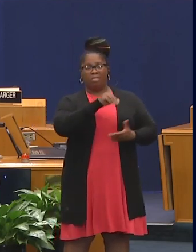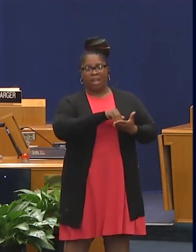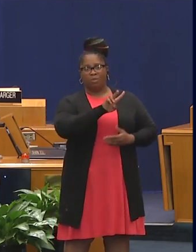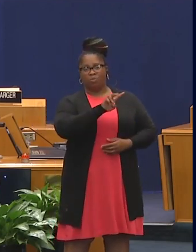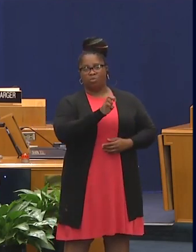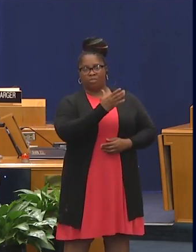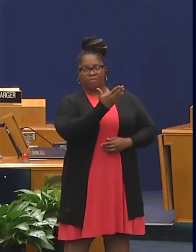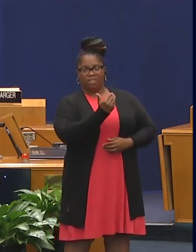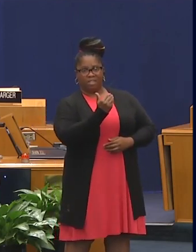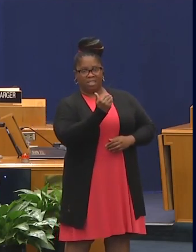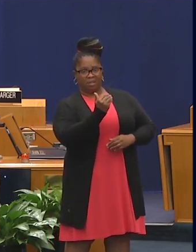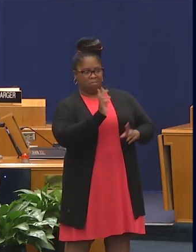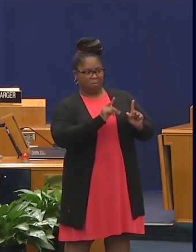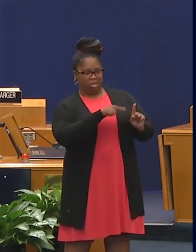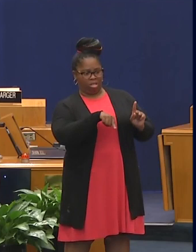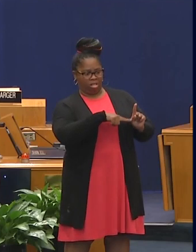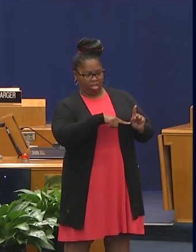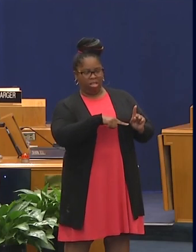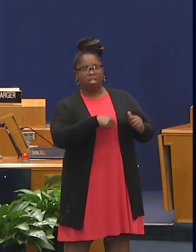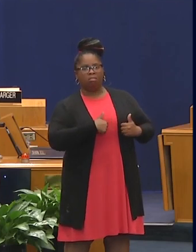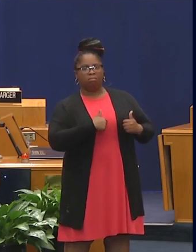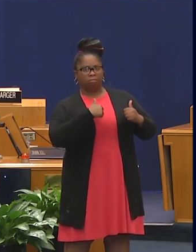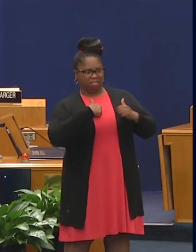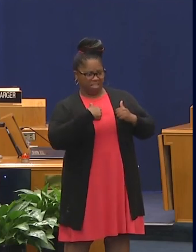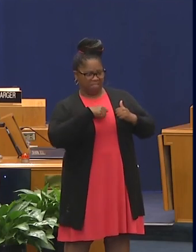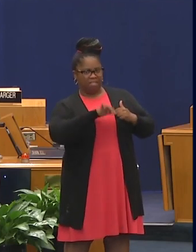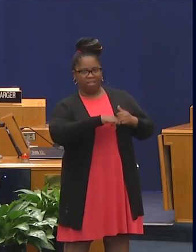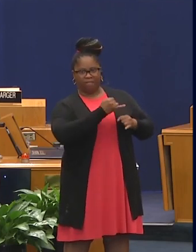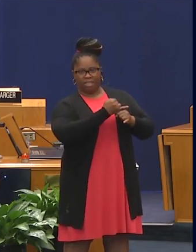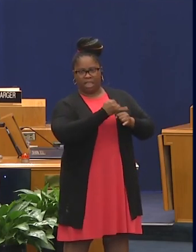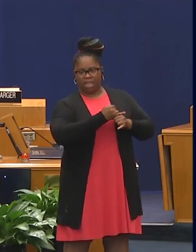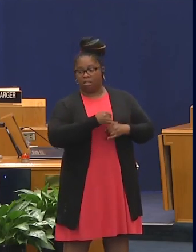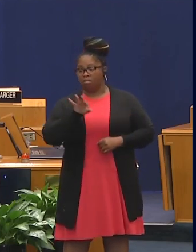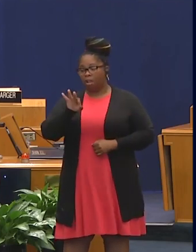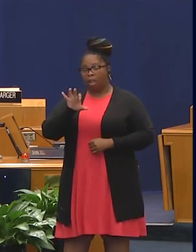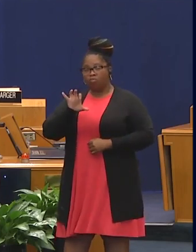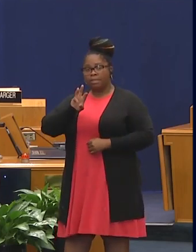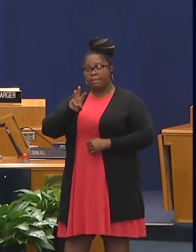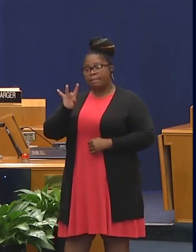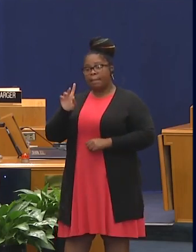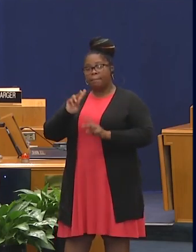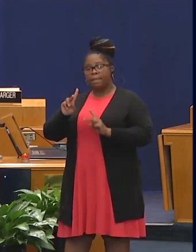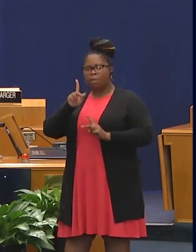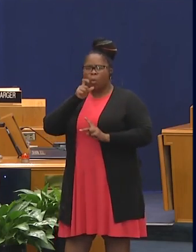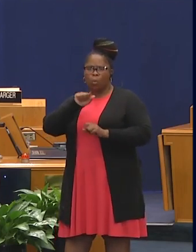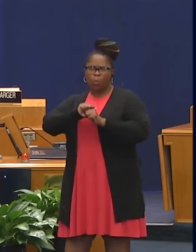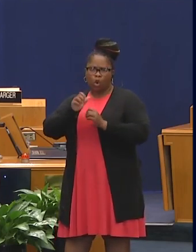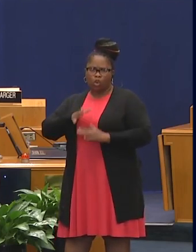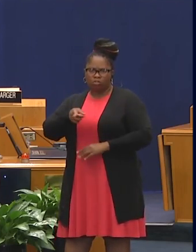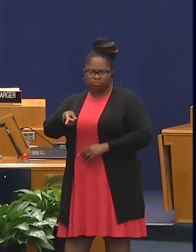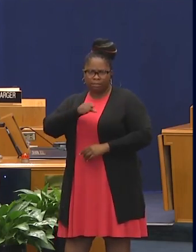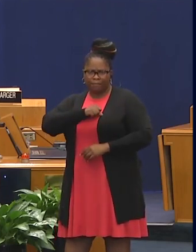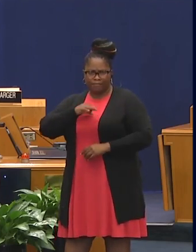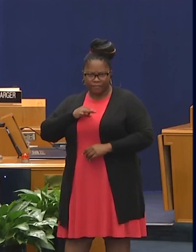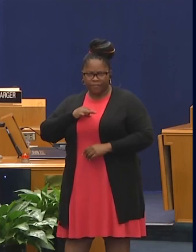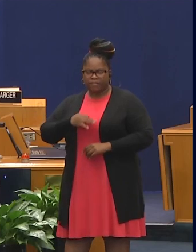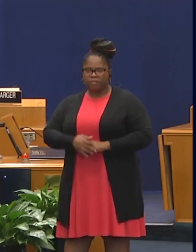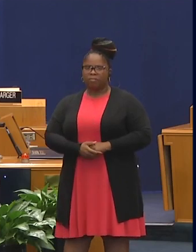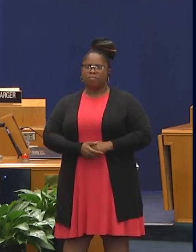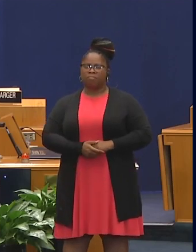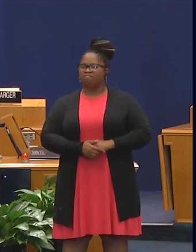1,215 people who are residents in facilities and 968 people who are staff. And I'm sad